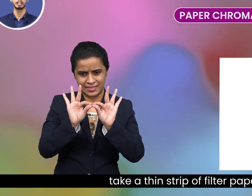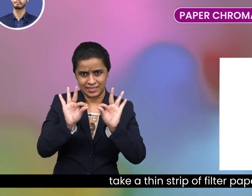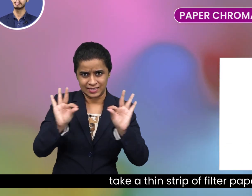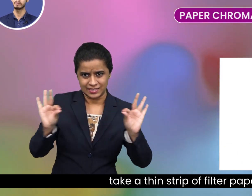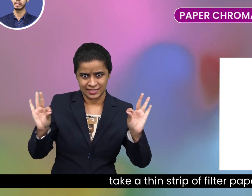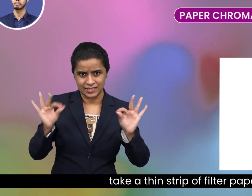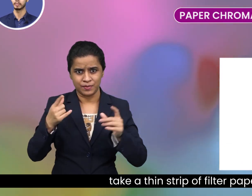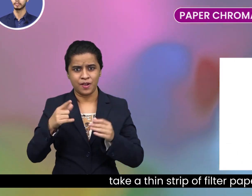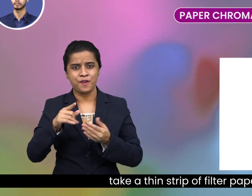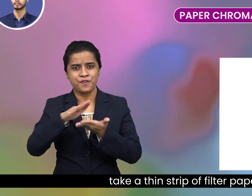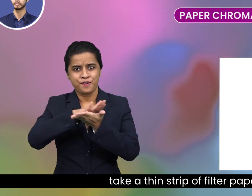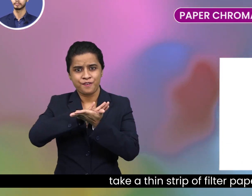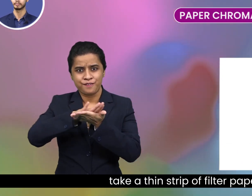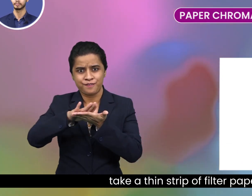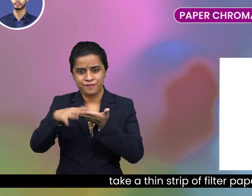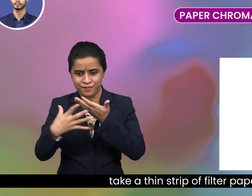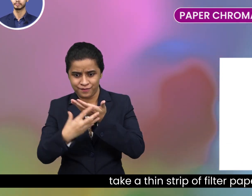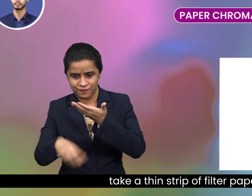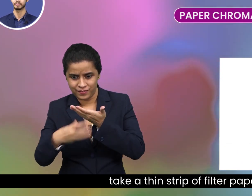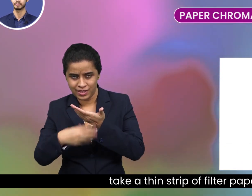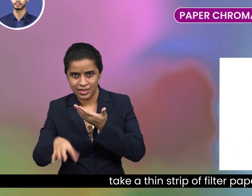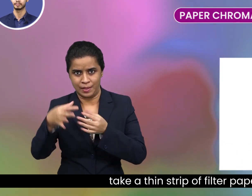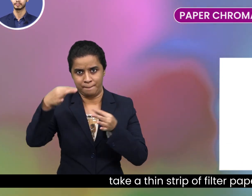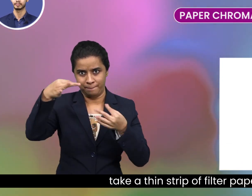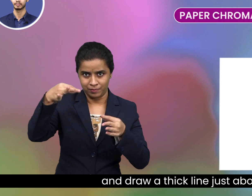of filter paper